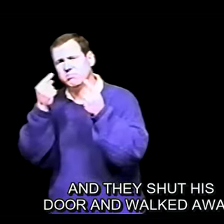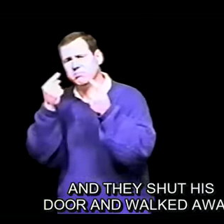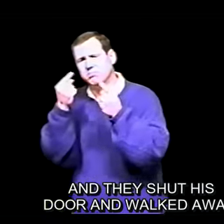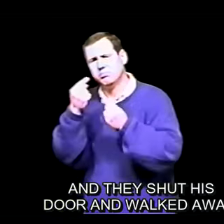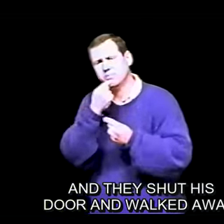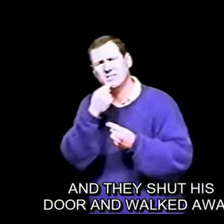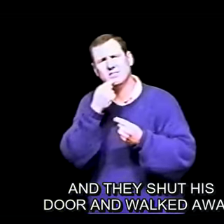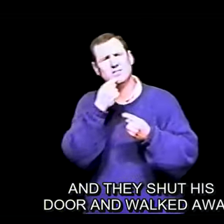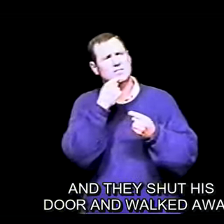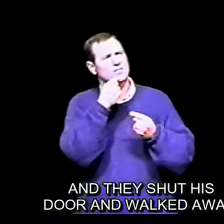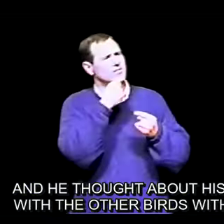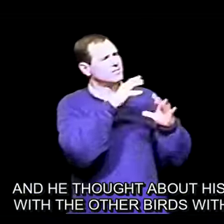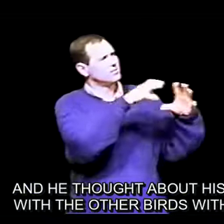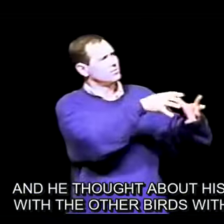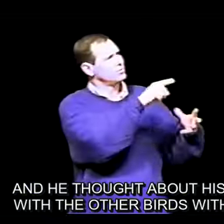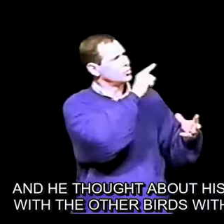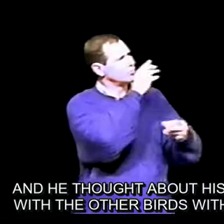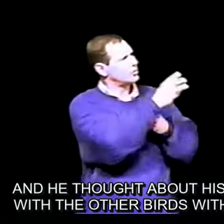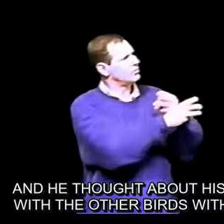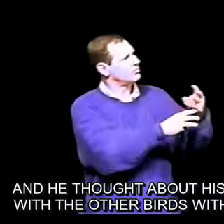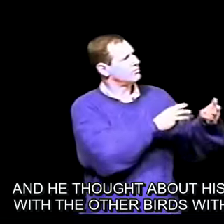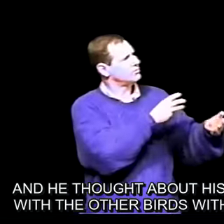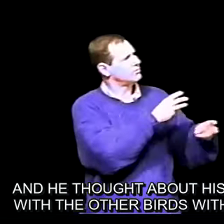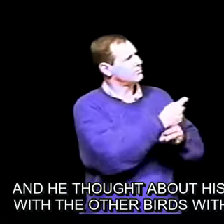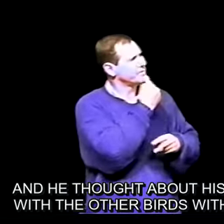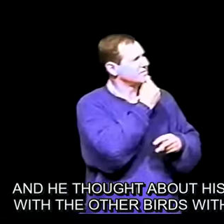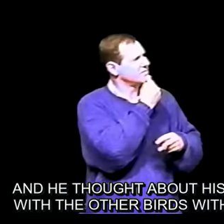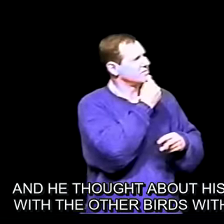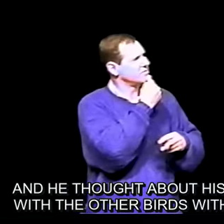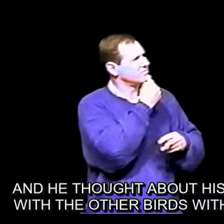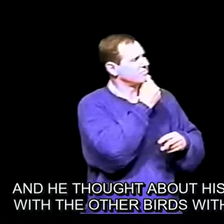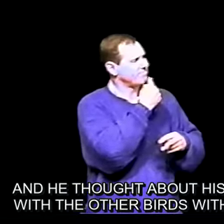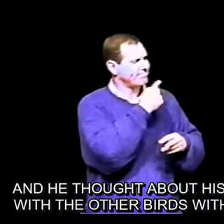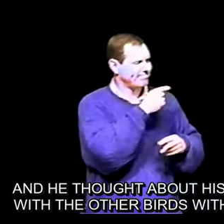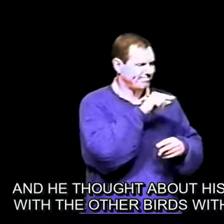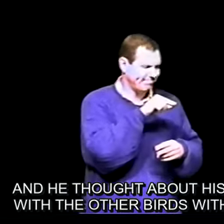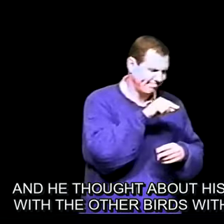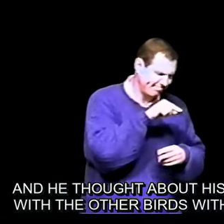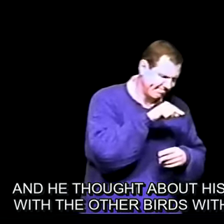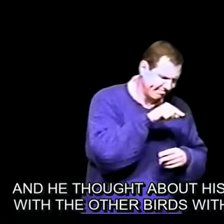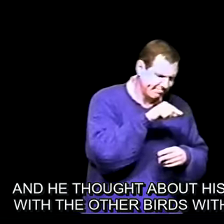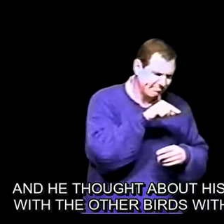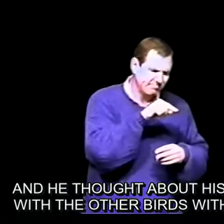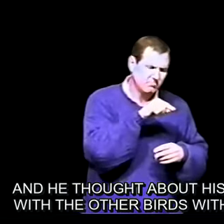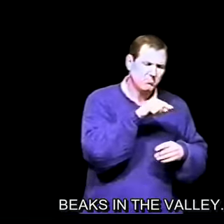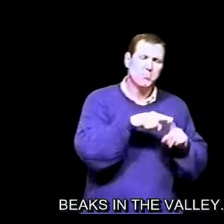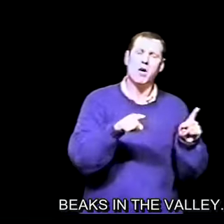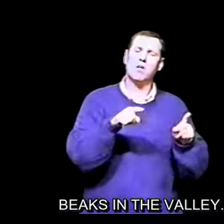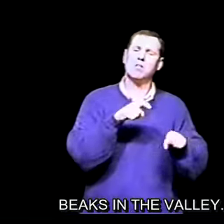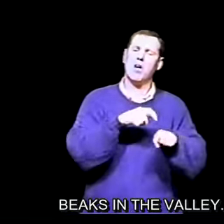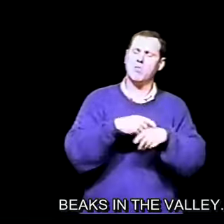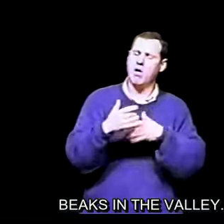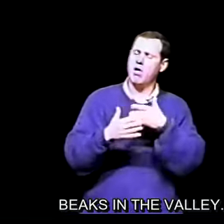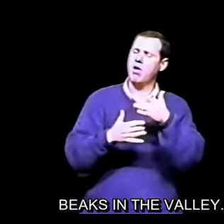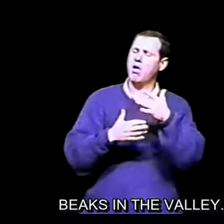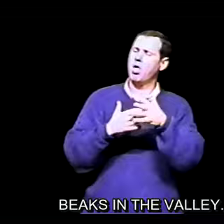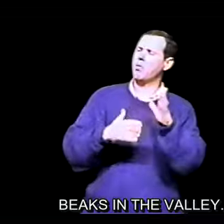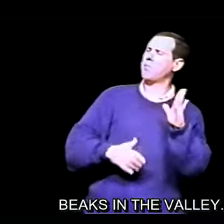And he thought about his days with the other birds with flat beaks in the valley, and